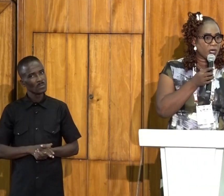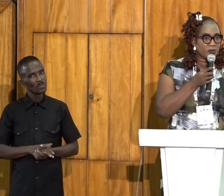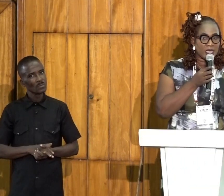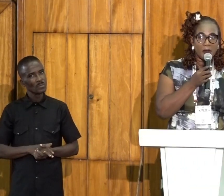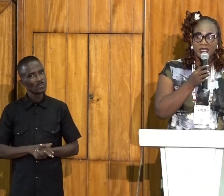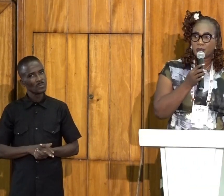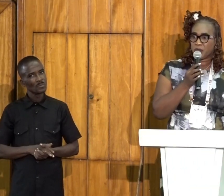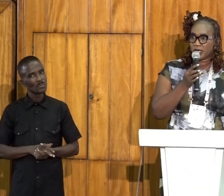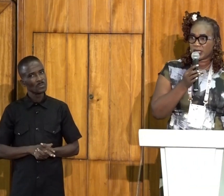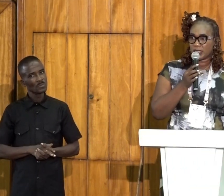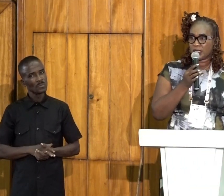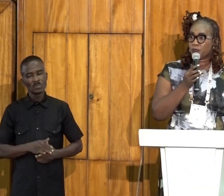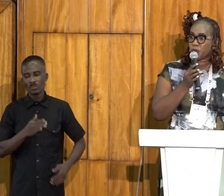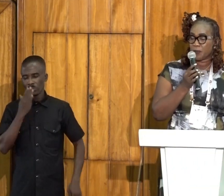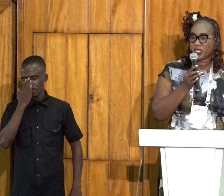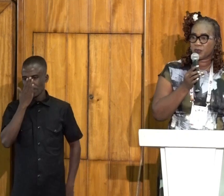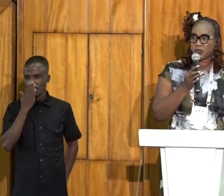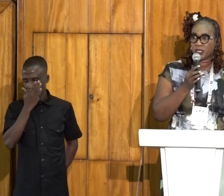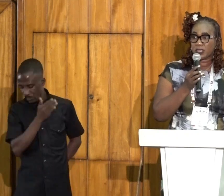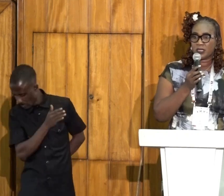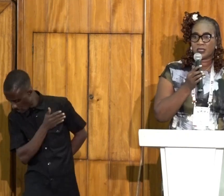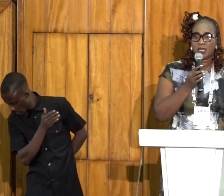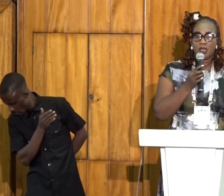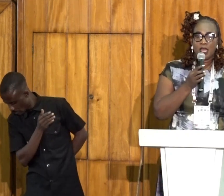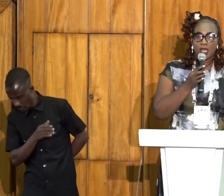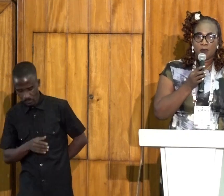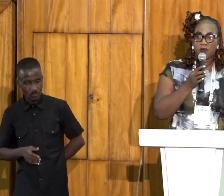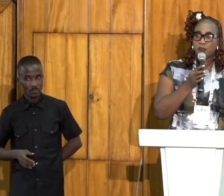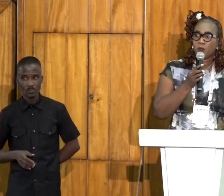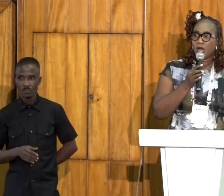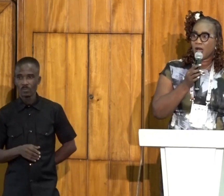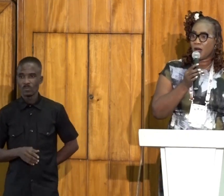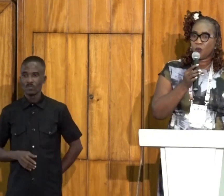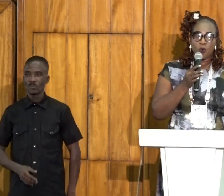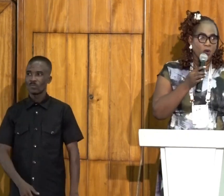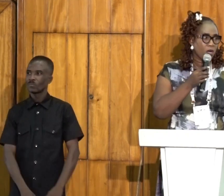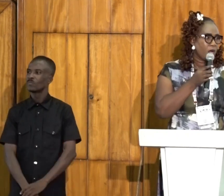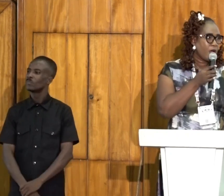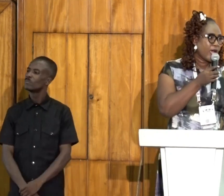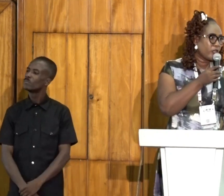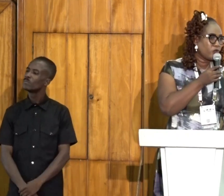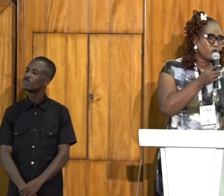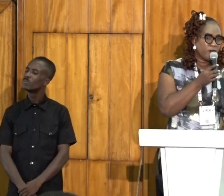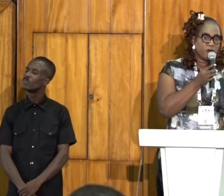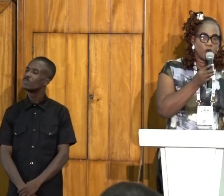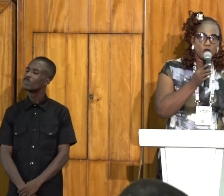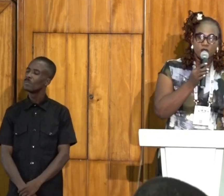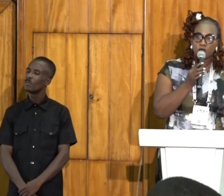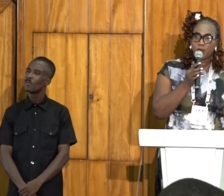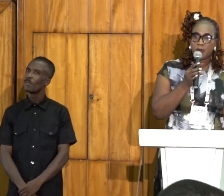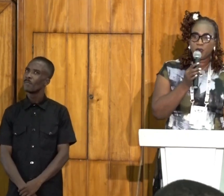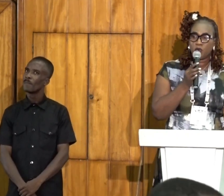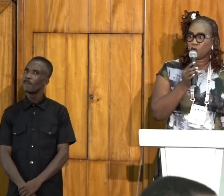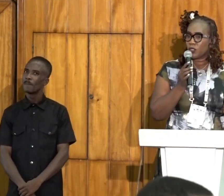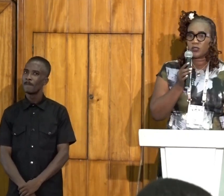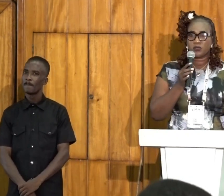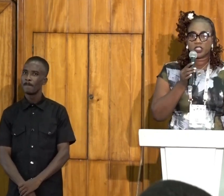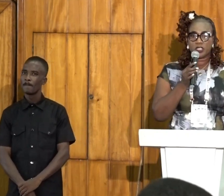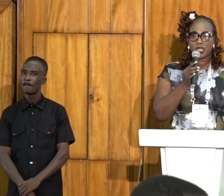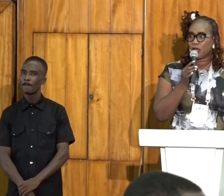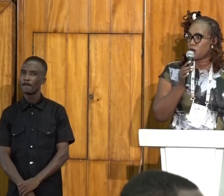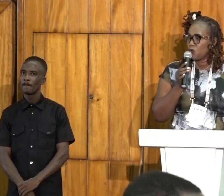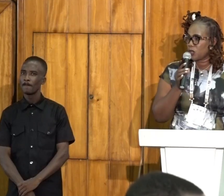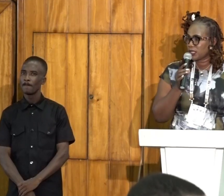talk about our experiences, PrEP experiences from our work. I don't know if one or two people want